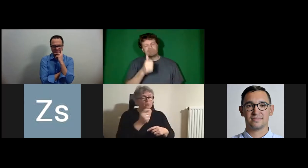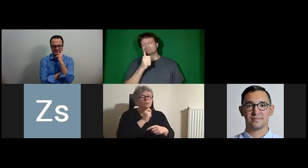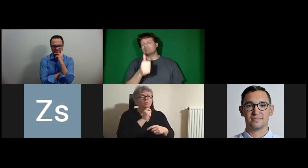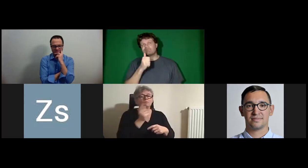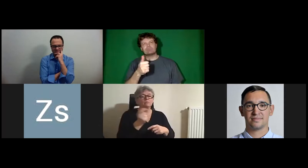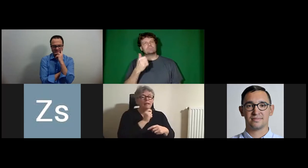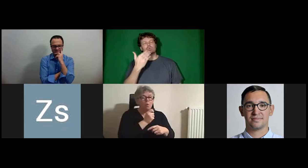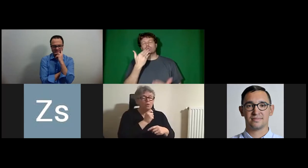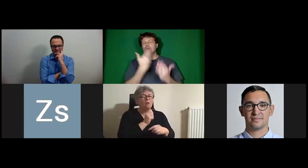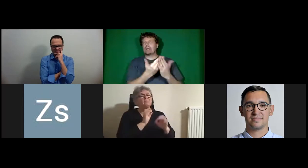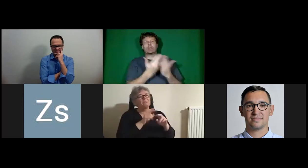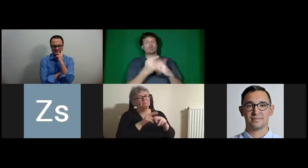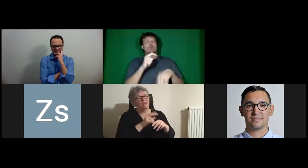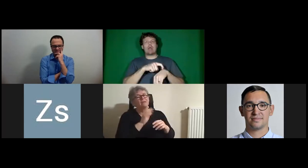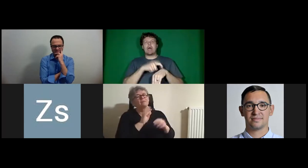who's your